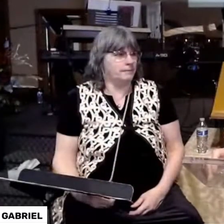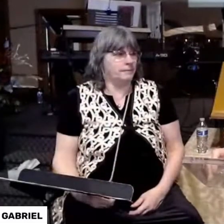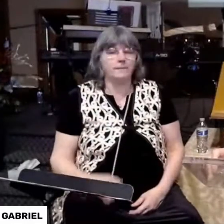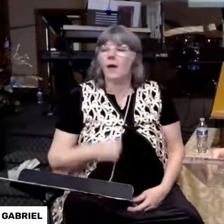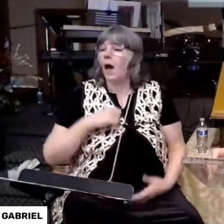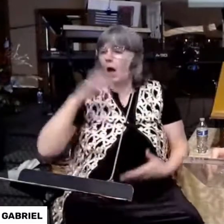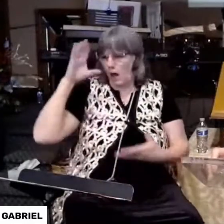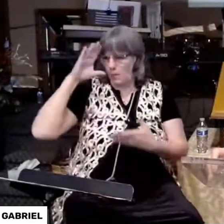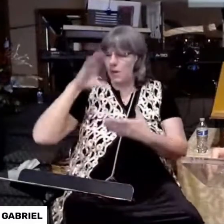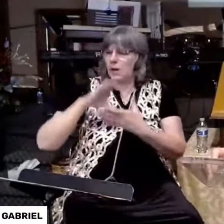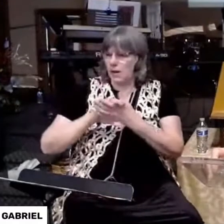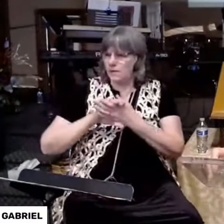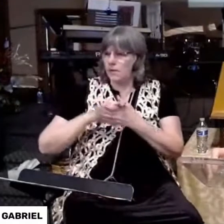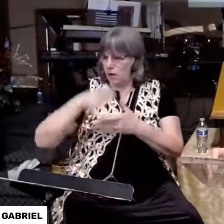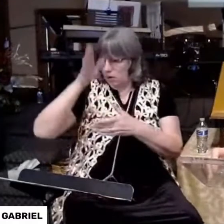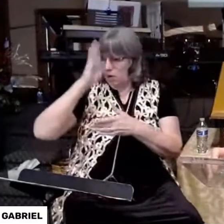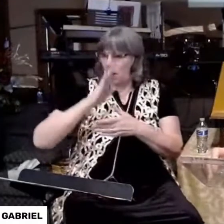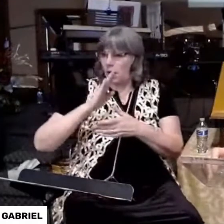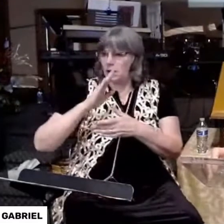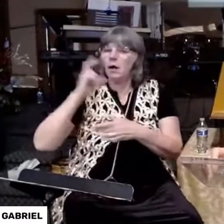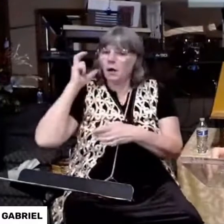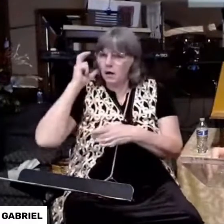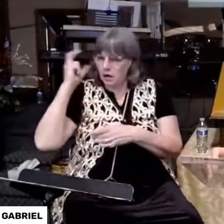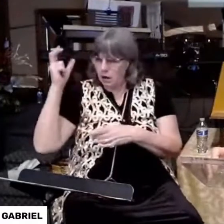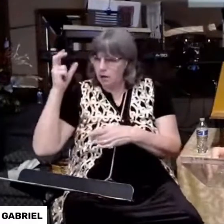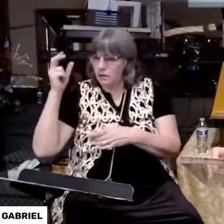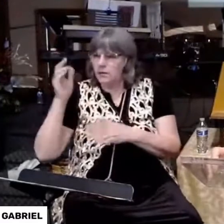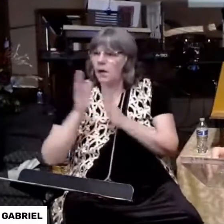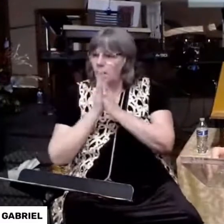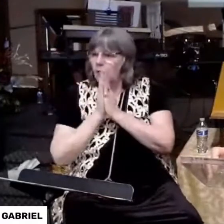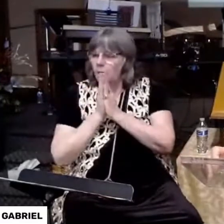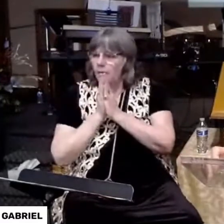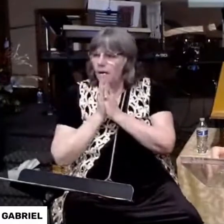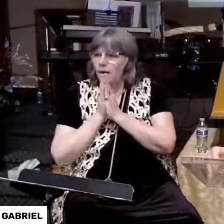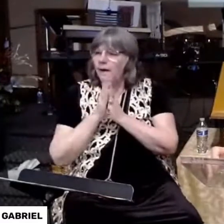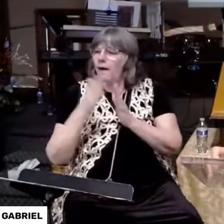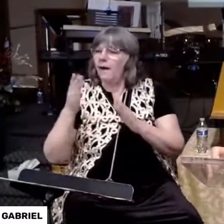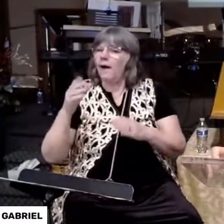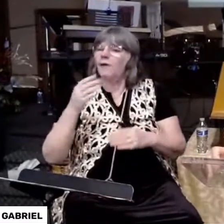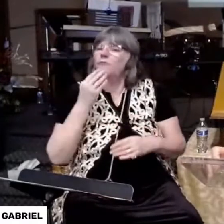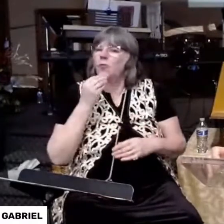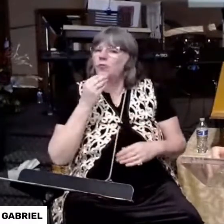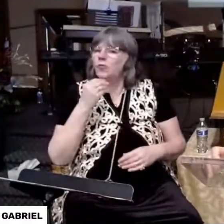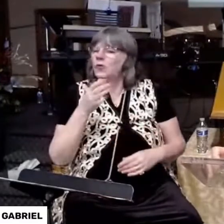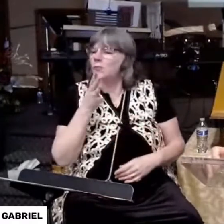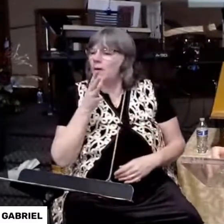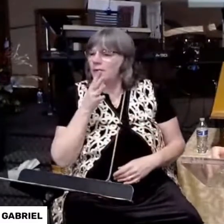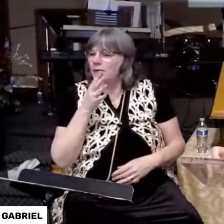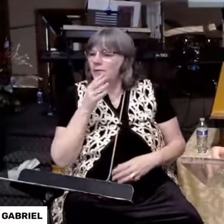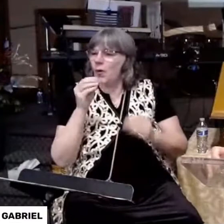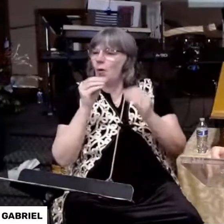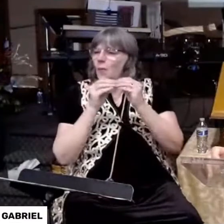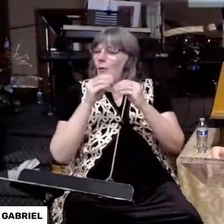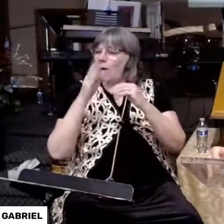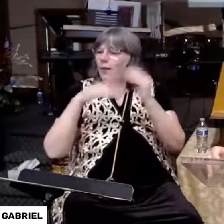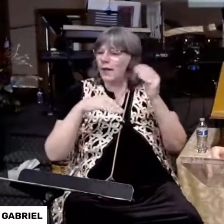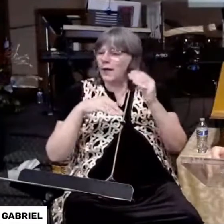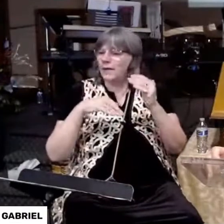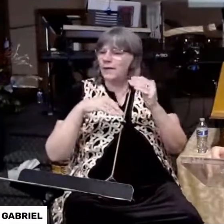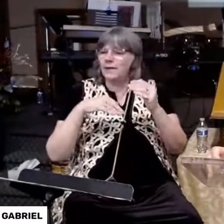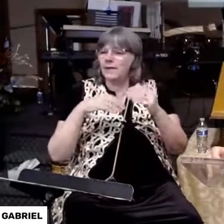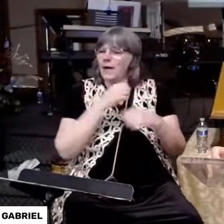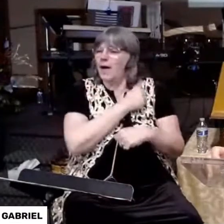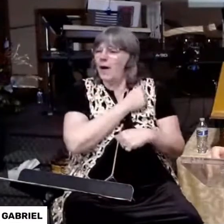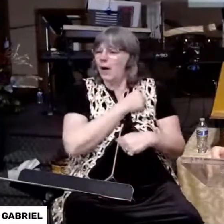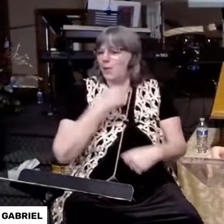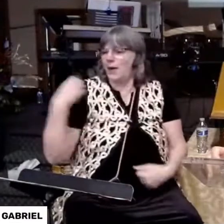I believe that God hears the prayers of Jewish mothers more than that of army captains, so